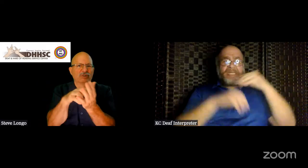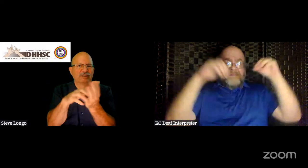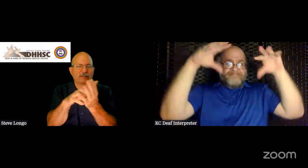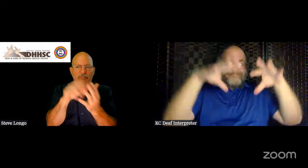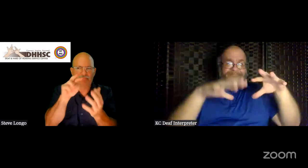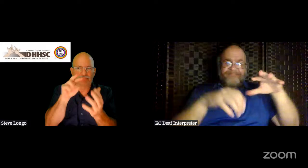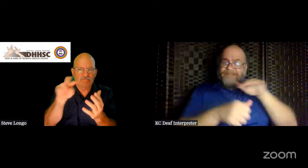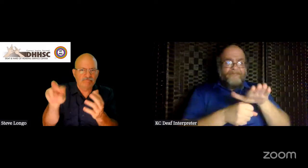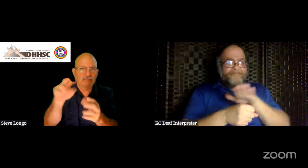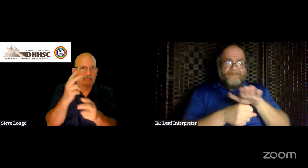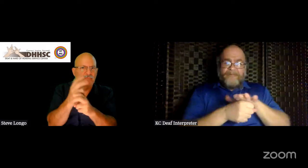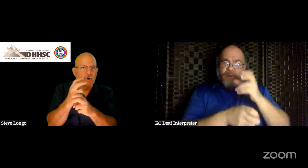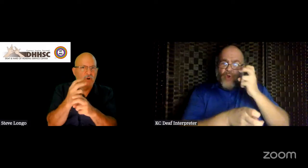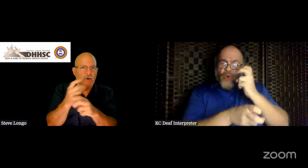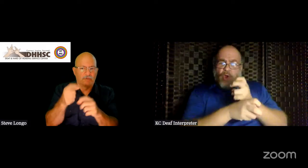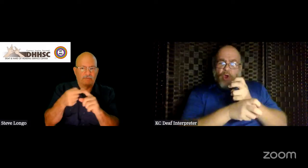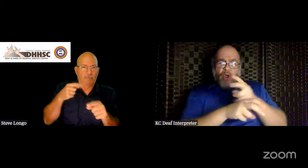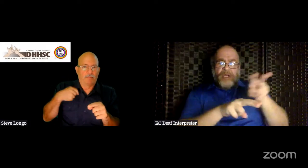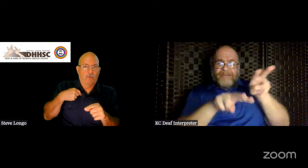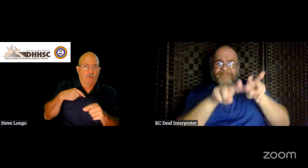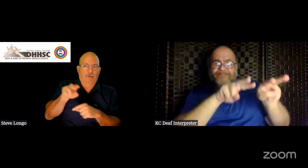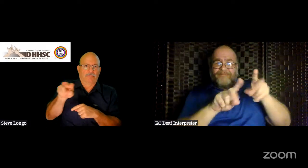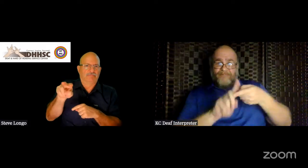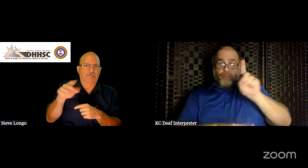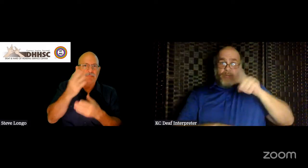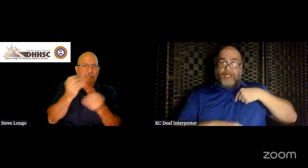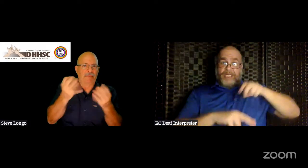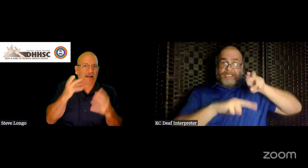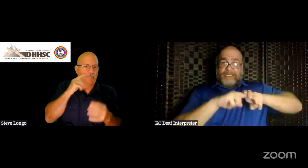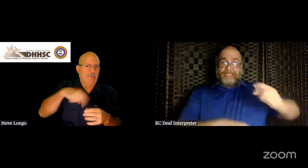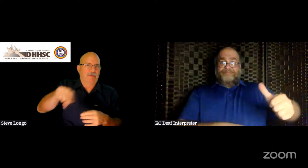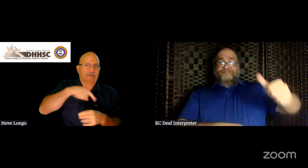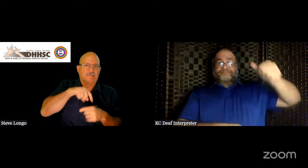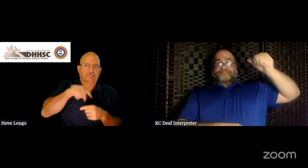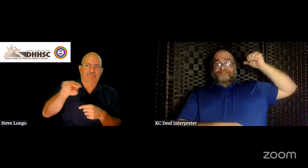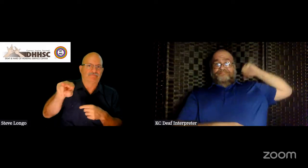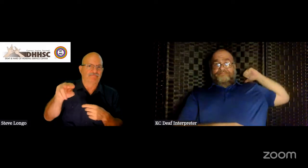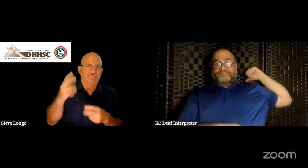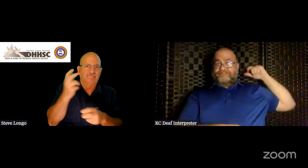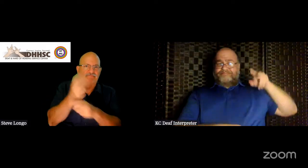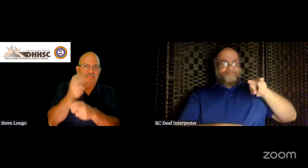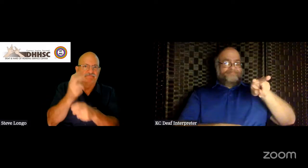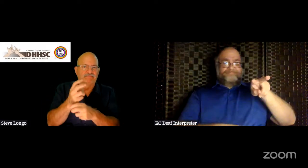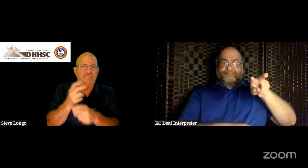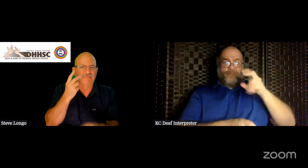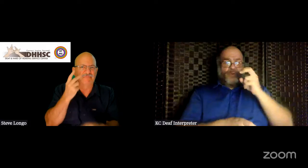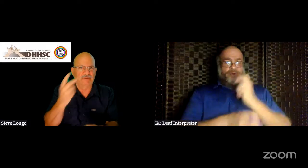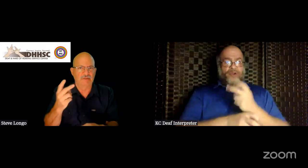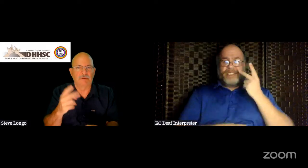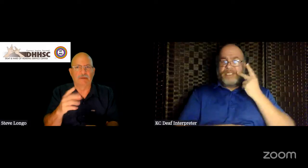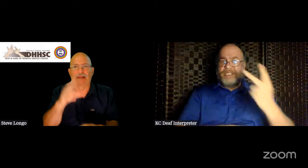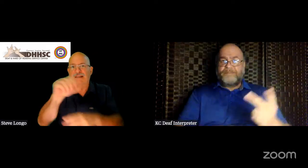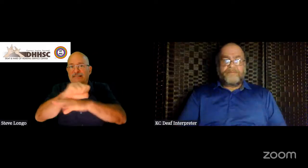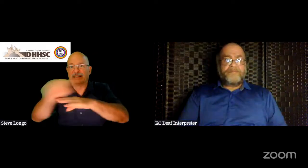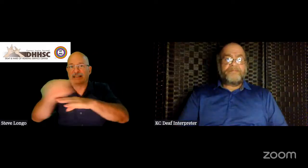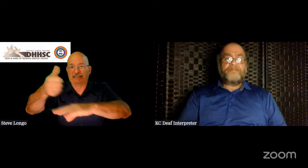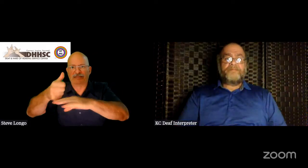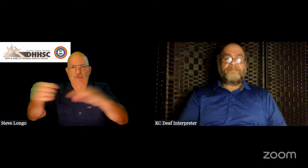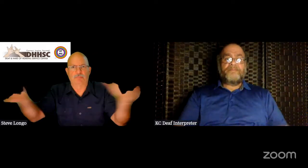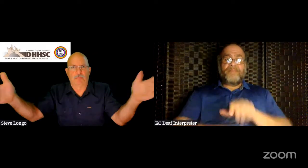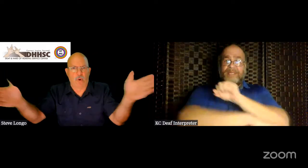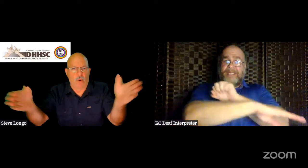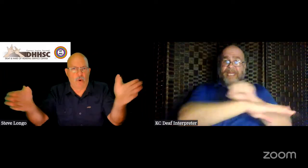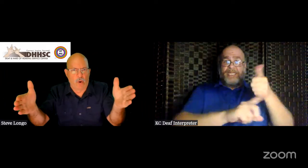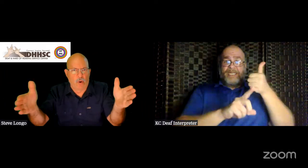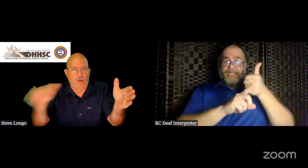very far away and the lighting was not sufficient for what we needed, especially for those who were sitting in the back.